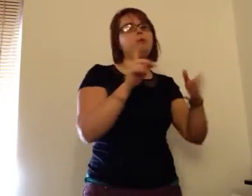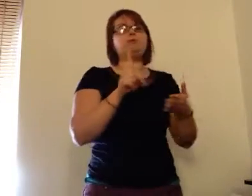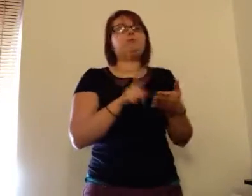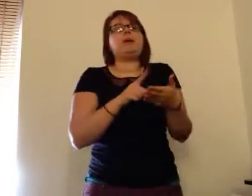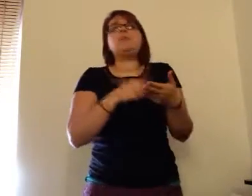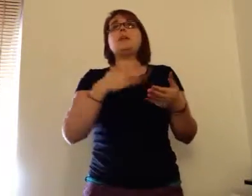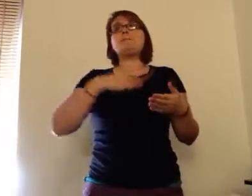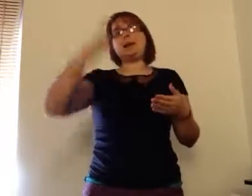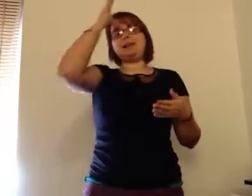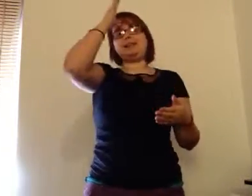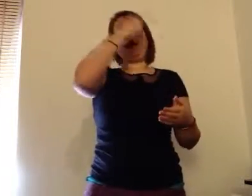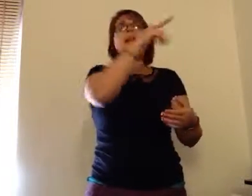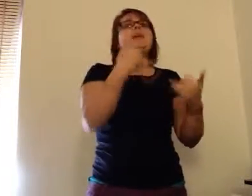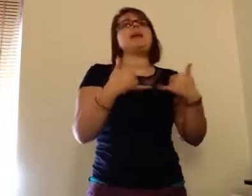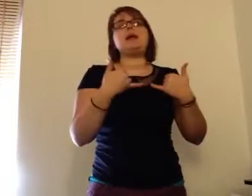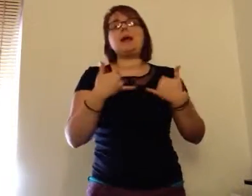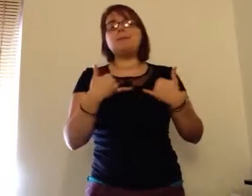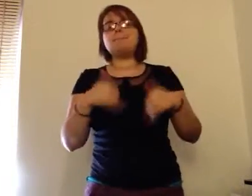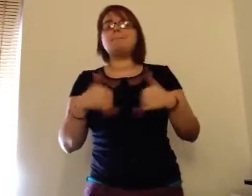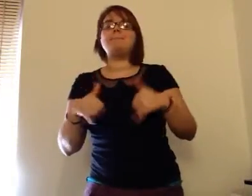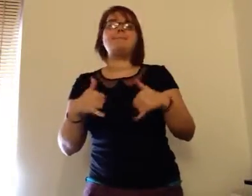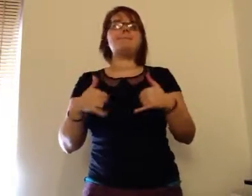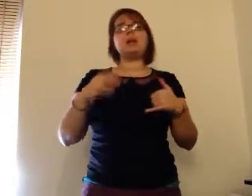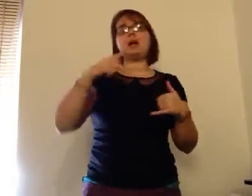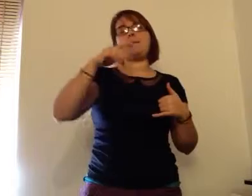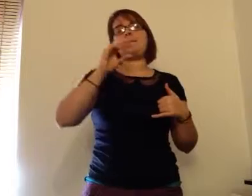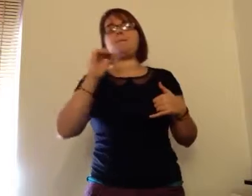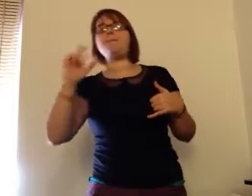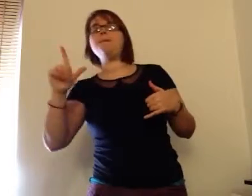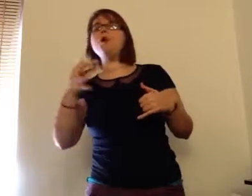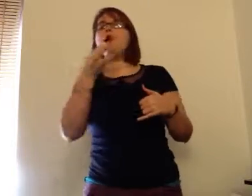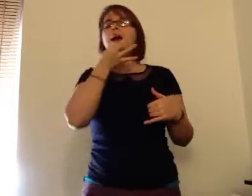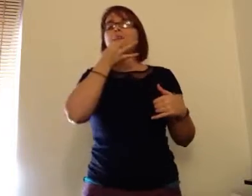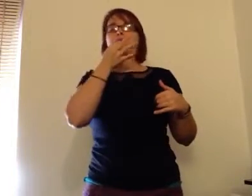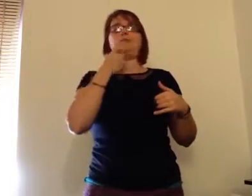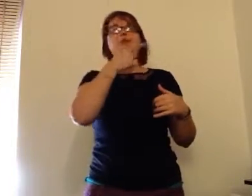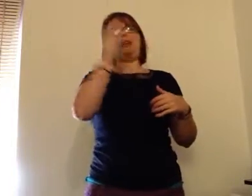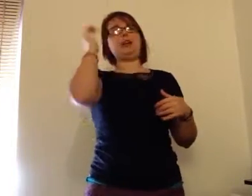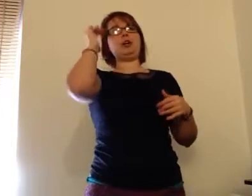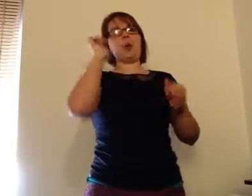you know, he knows what to do. And takes the eight ball and laughs, things of the sort.